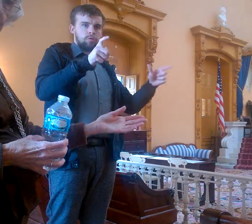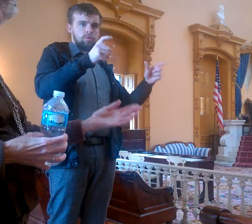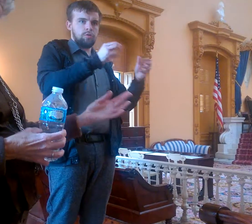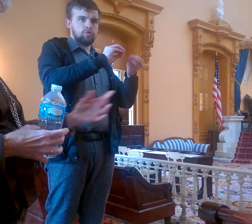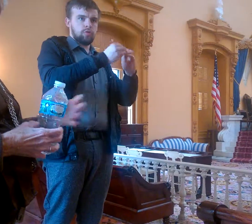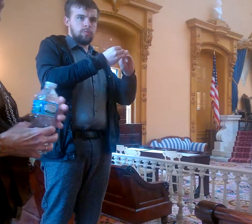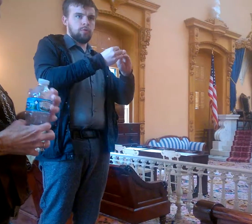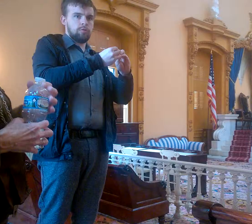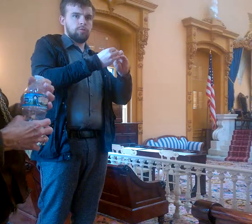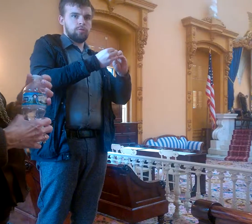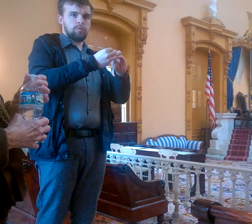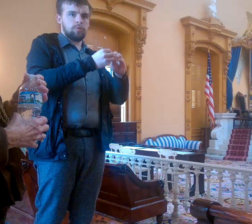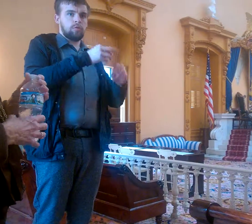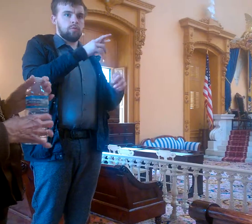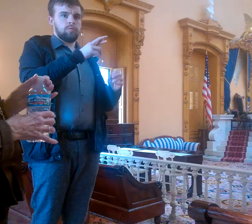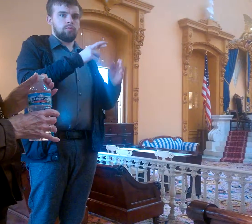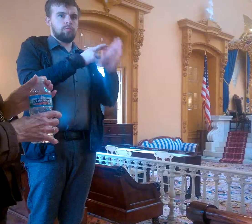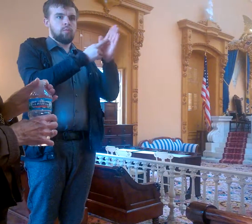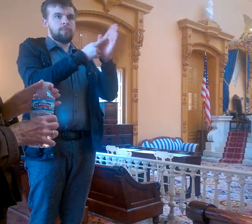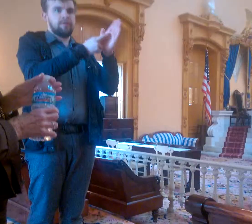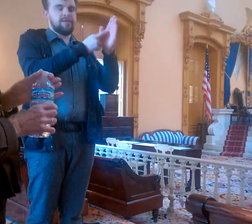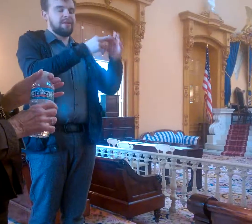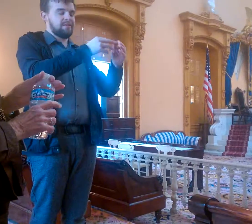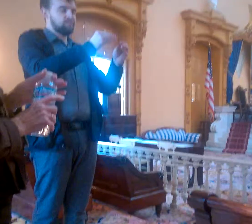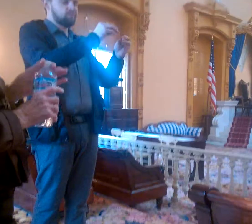representatives would serve.